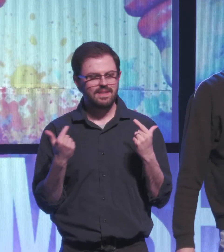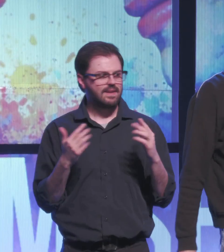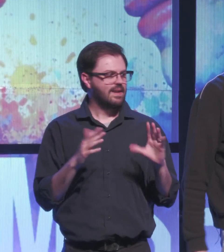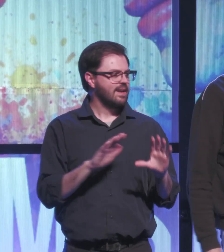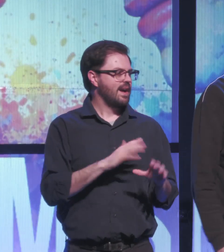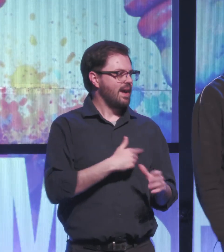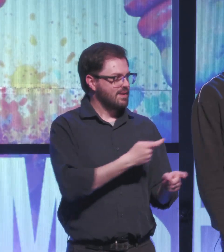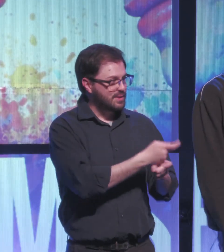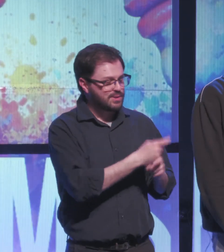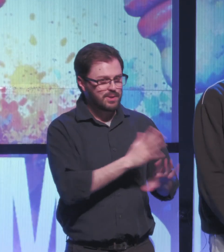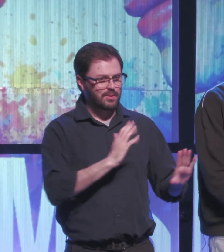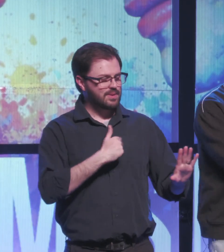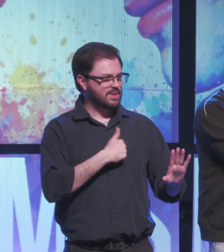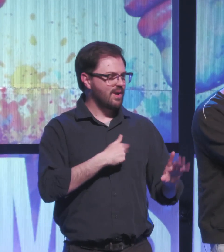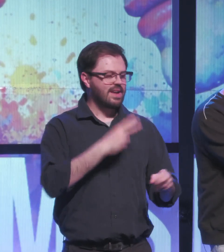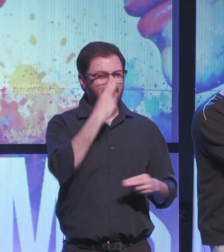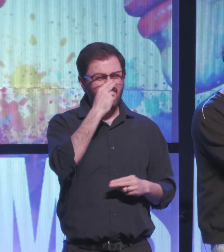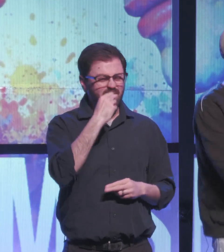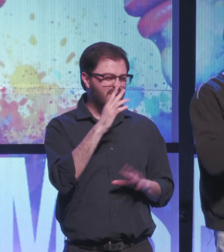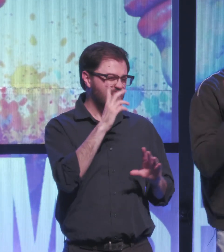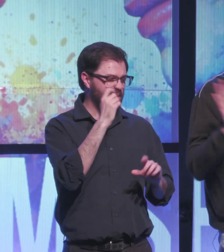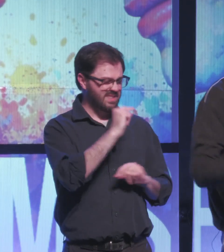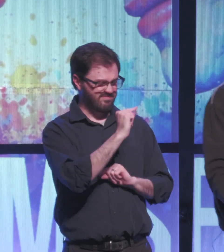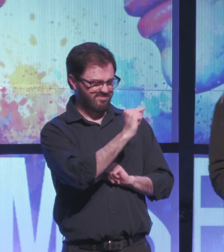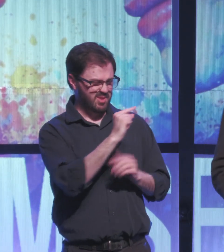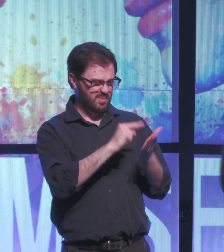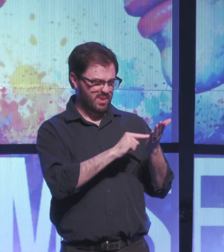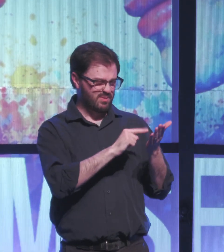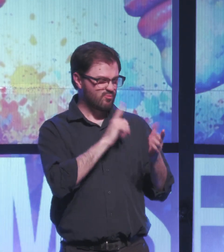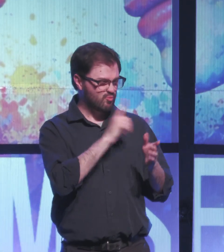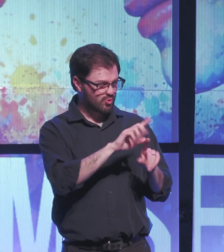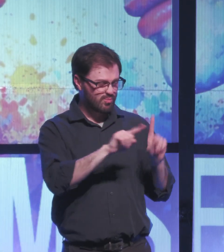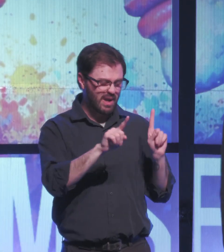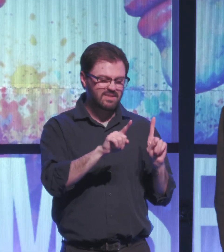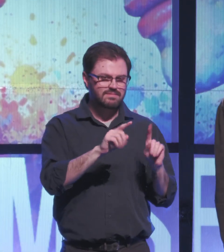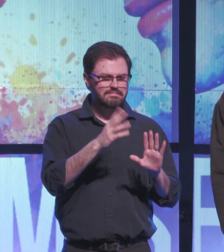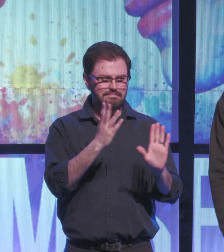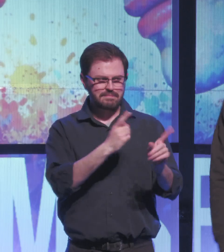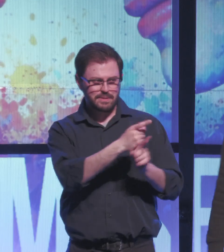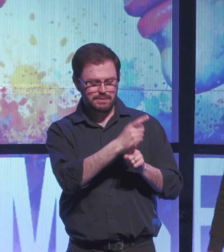It's just a joke. It's funny because it's a little true, but it's just a joke, okay?